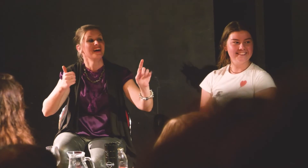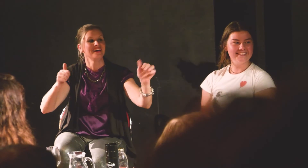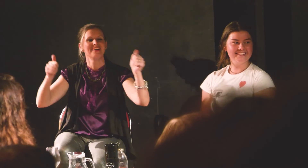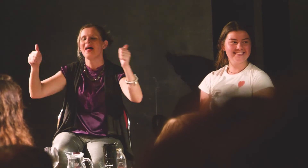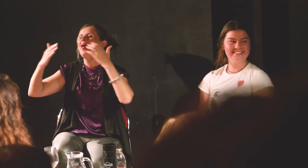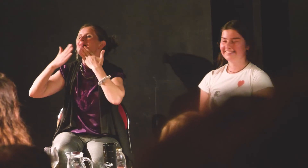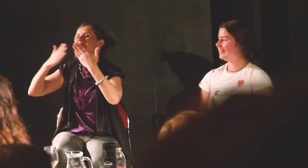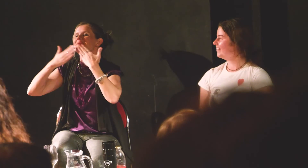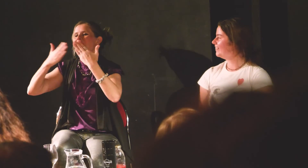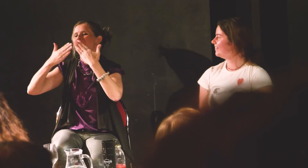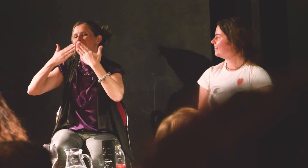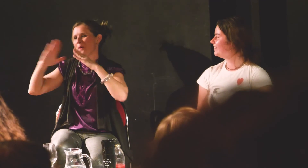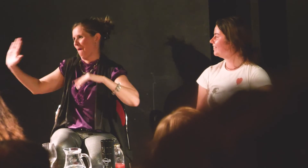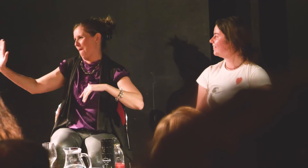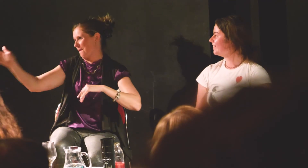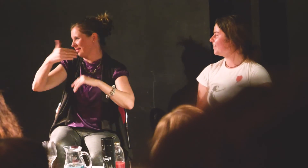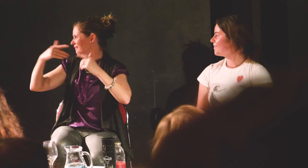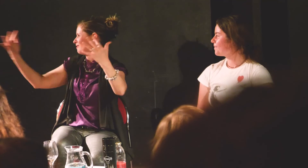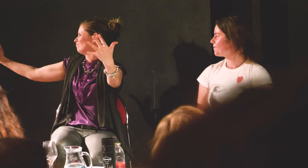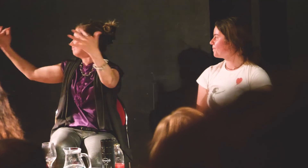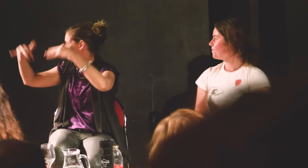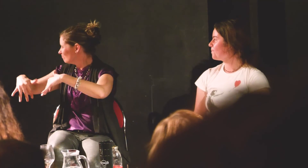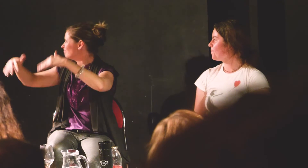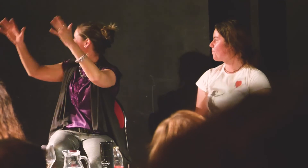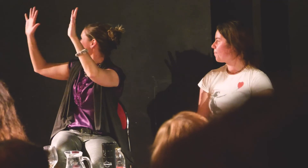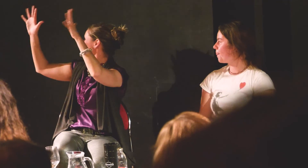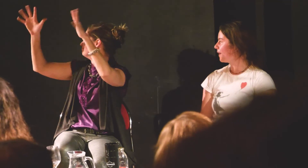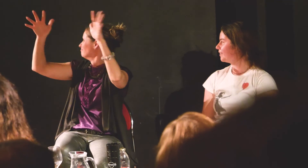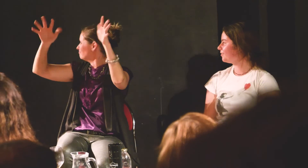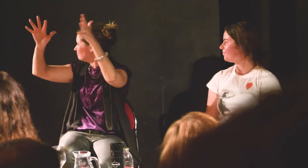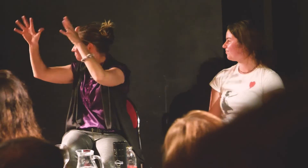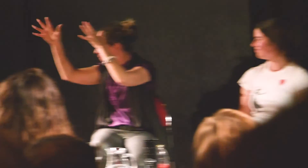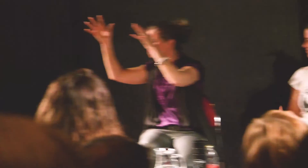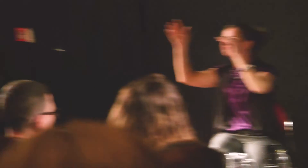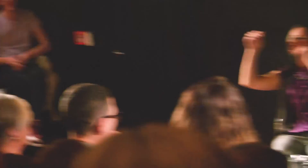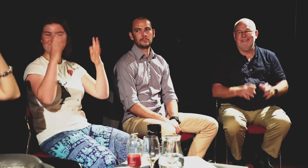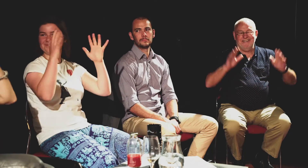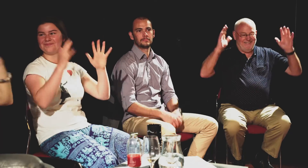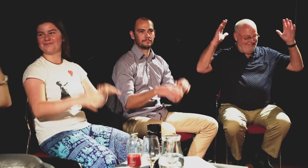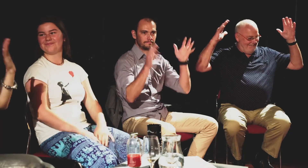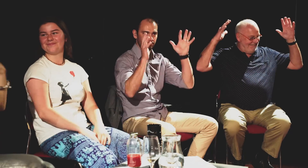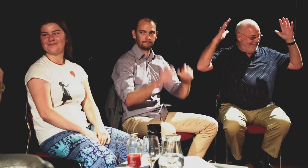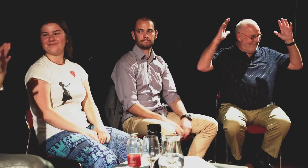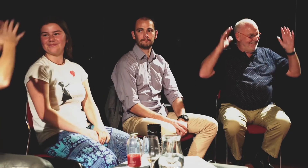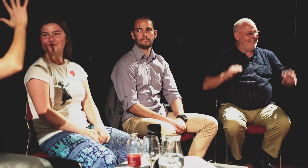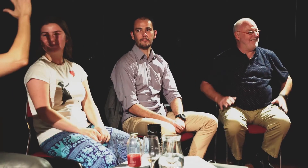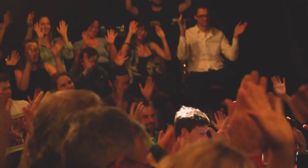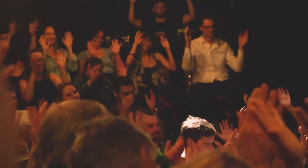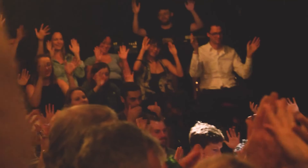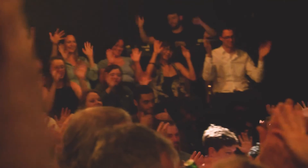Tony? No? I'm not going to say anything now, that's right. Thank you. Look, thank you to our audience. Thank you so much for coming along this evening. Thank you very much. And